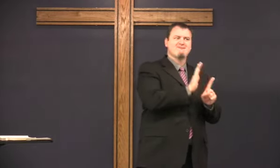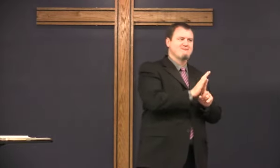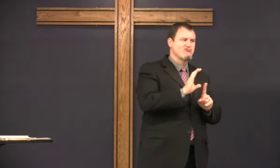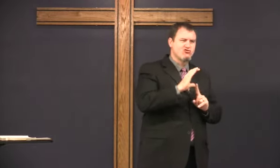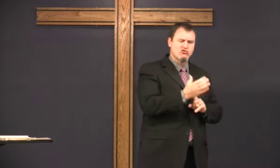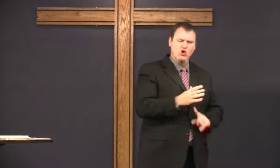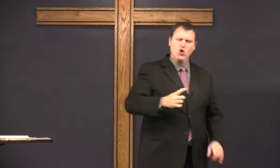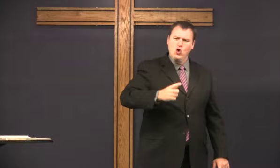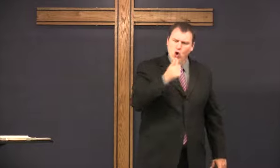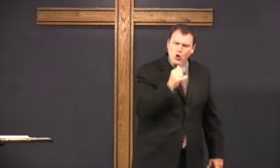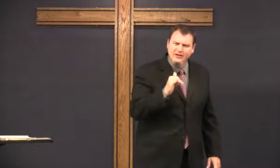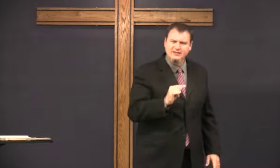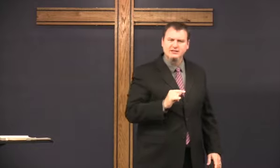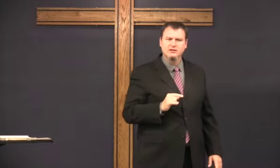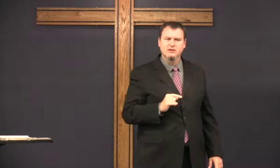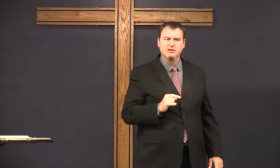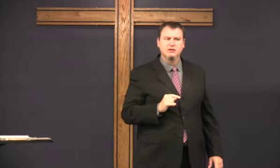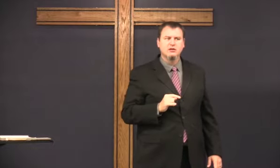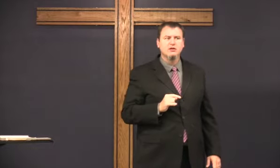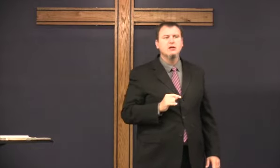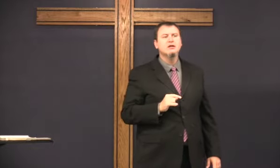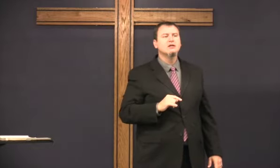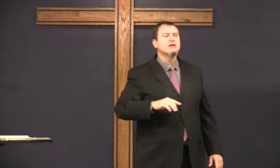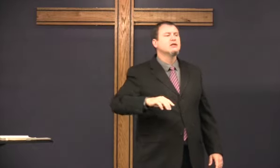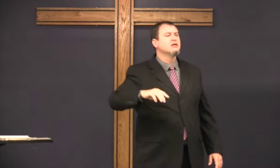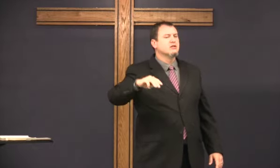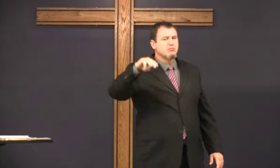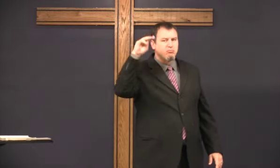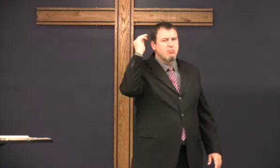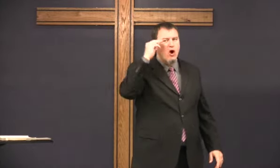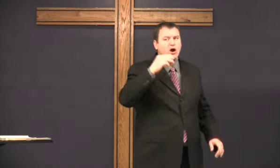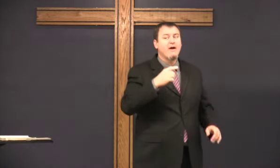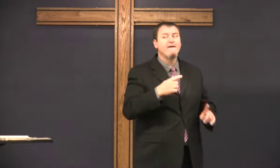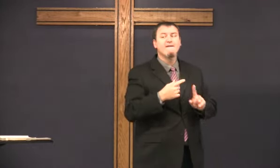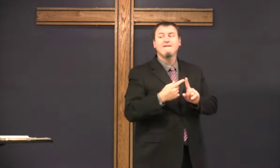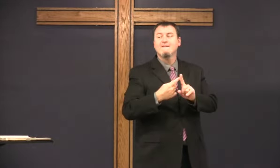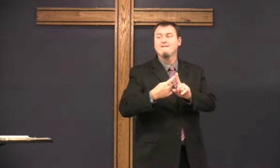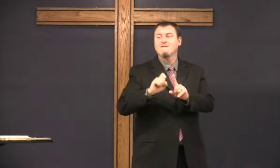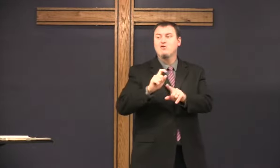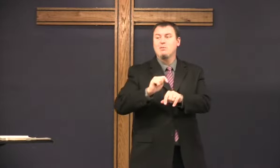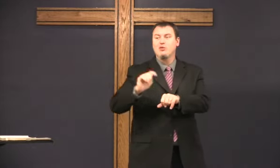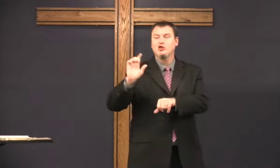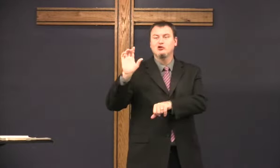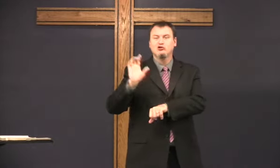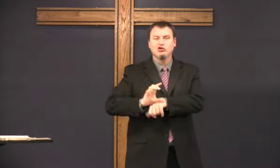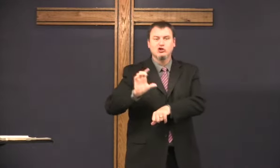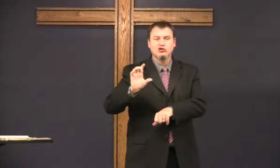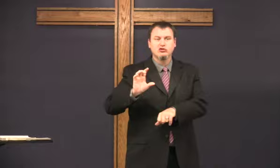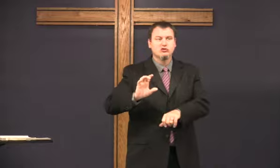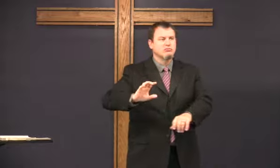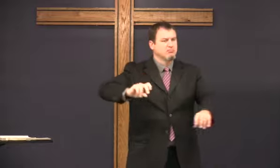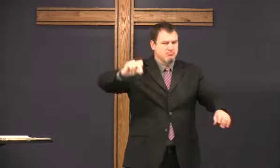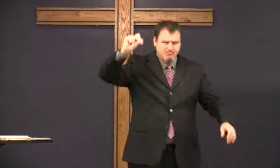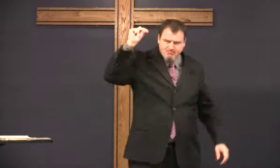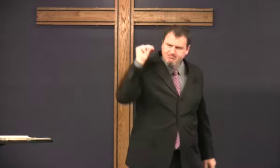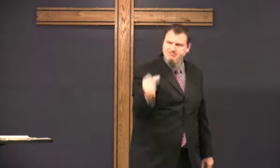Always heard, "Who is that?" It's Mark from the church.